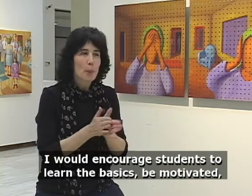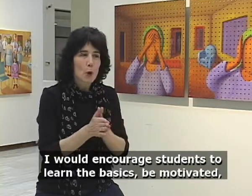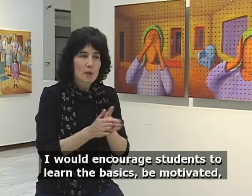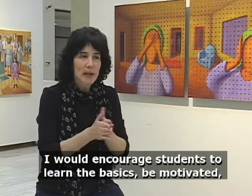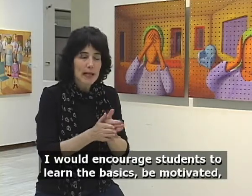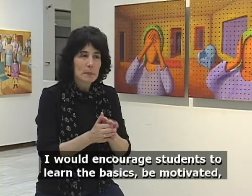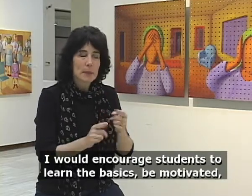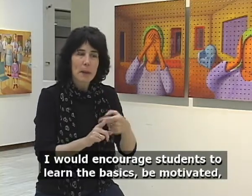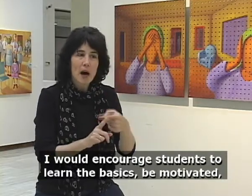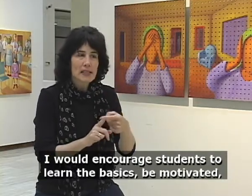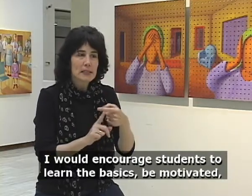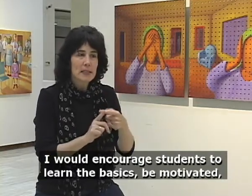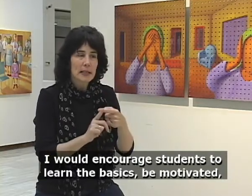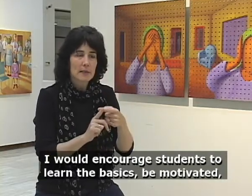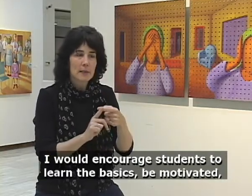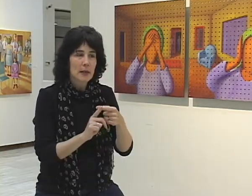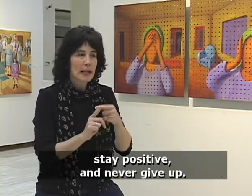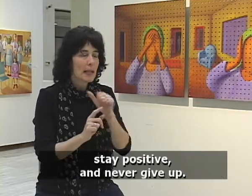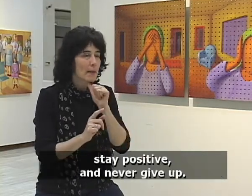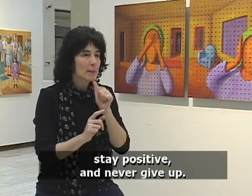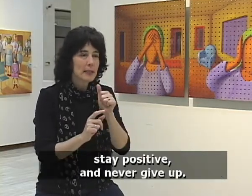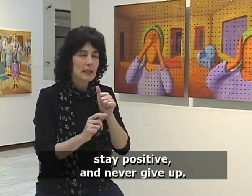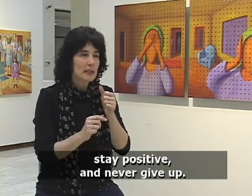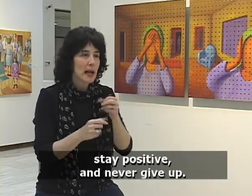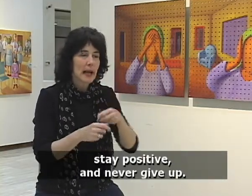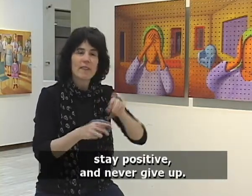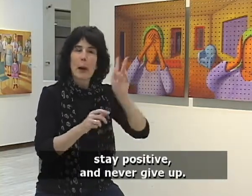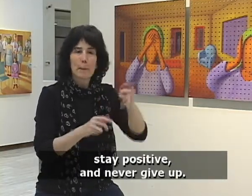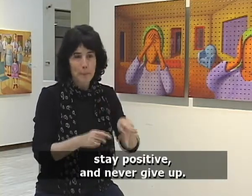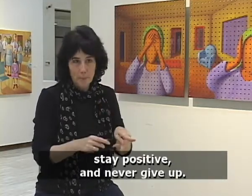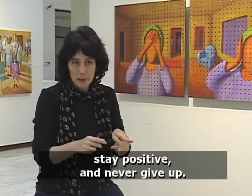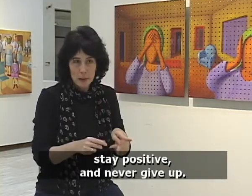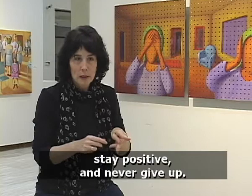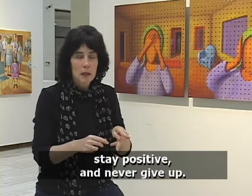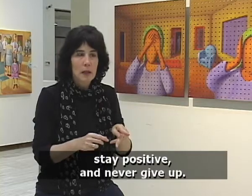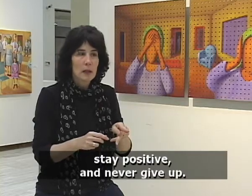Be motivated, stay positive, and never give up.